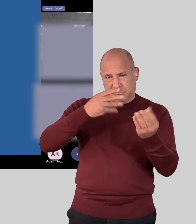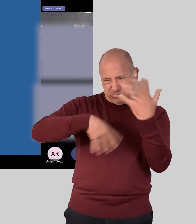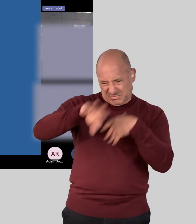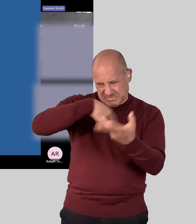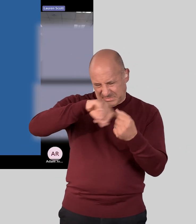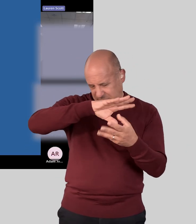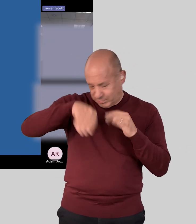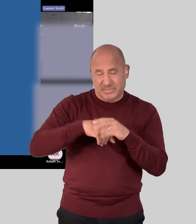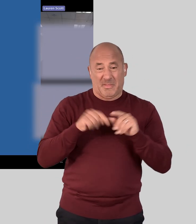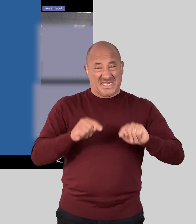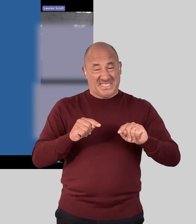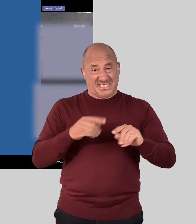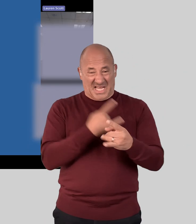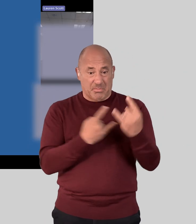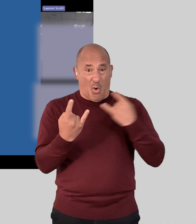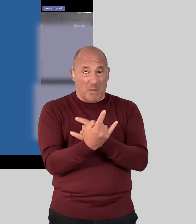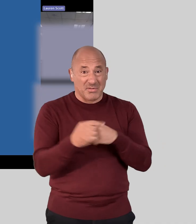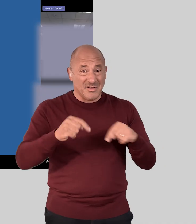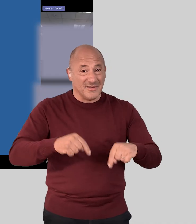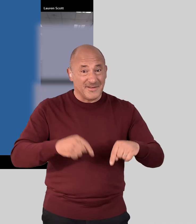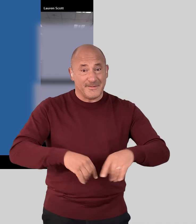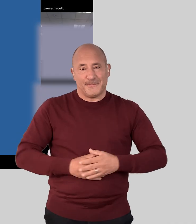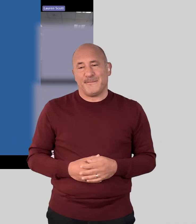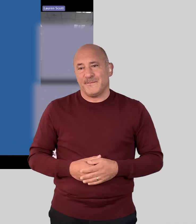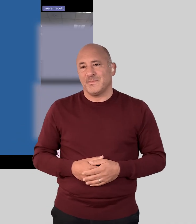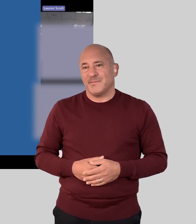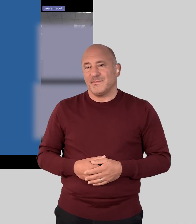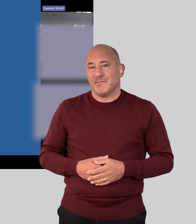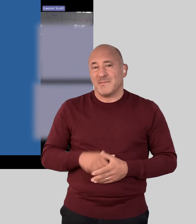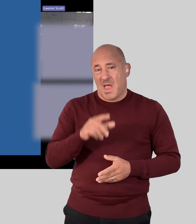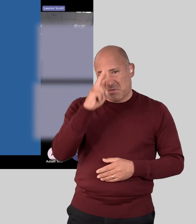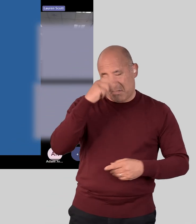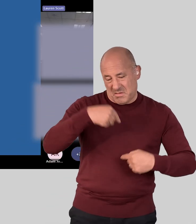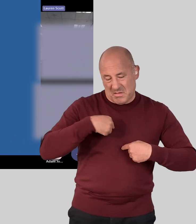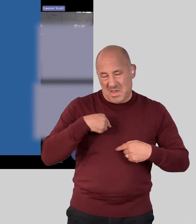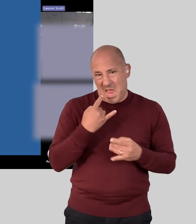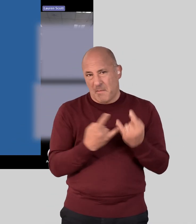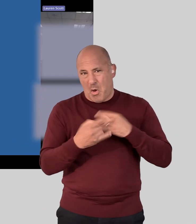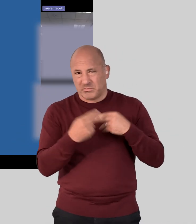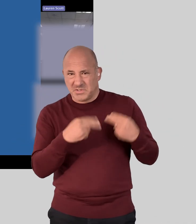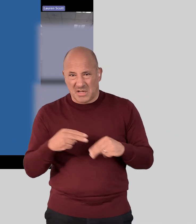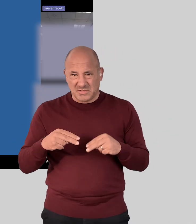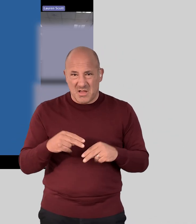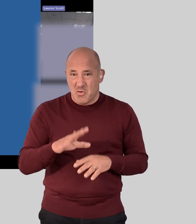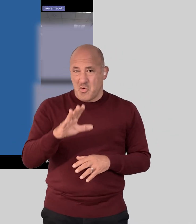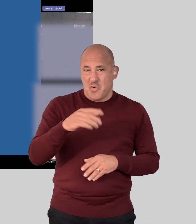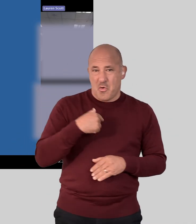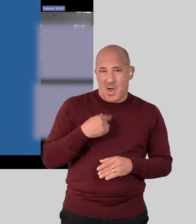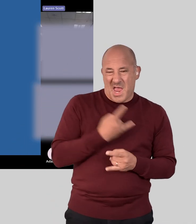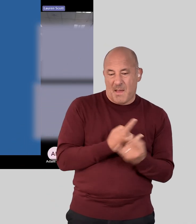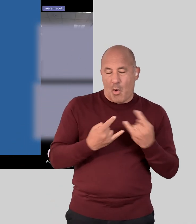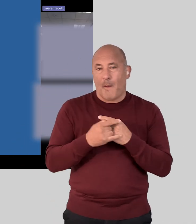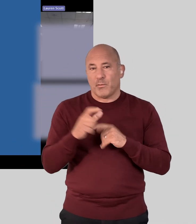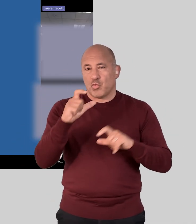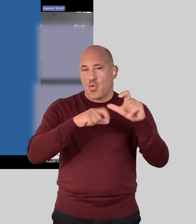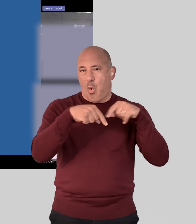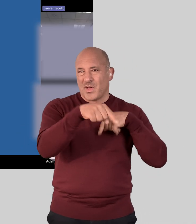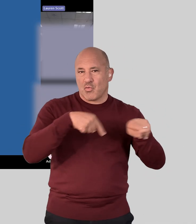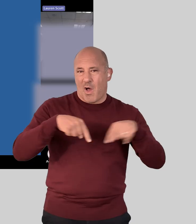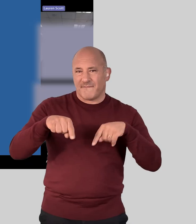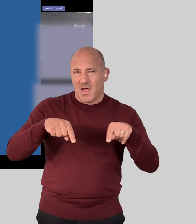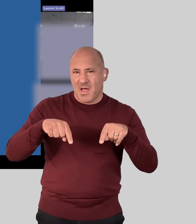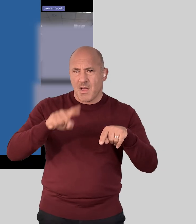spontaneously mix them up, and that's what hip hop is. If you call yourself a hip hop dancer, or even better yet, a hip